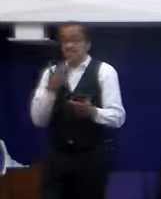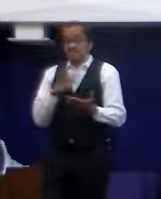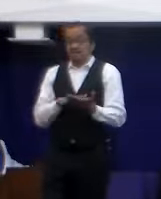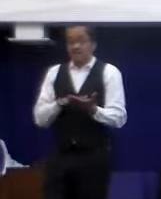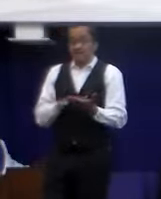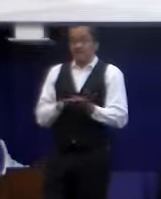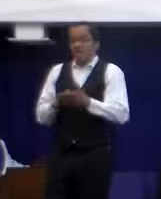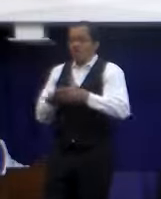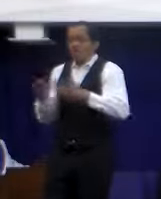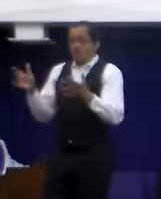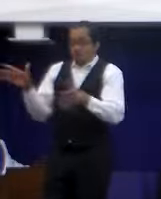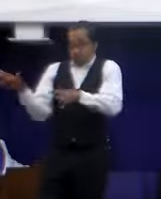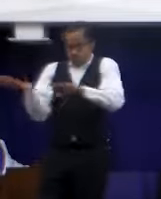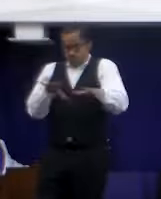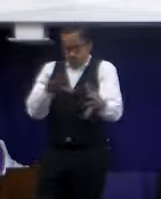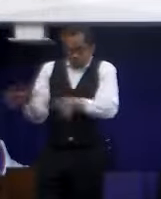storm lasted a long time.